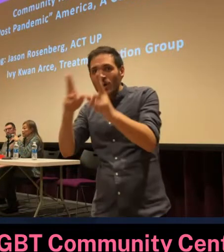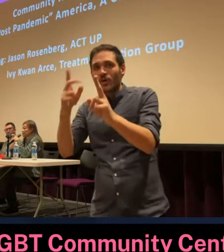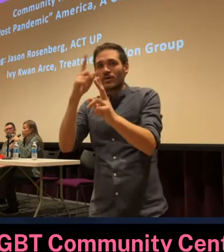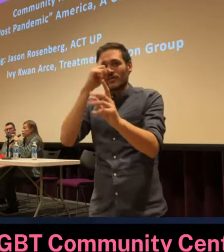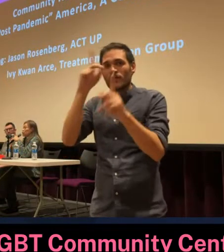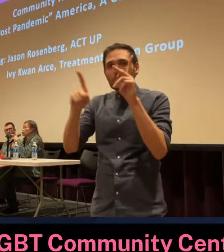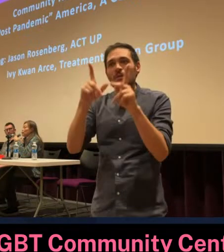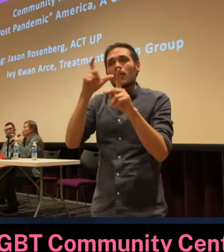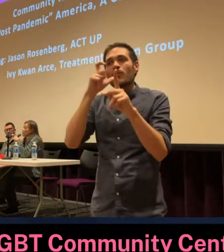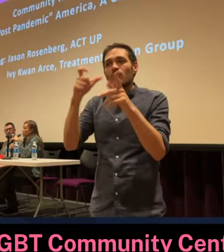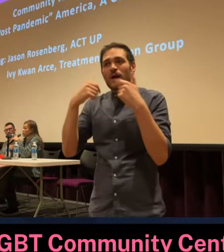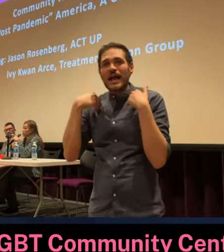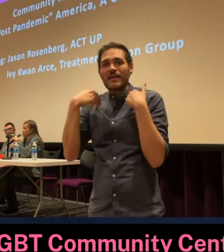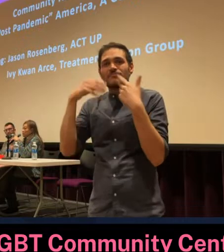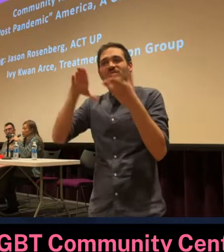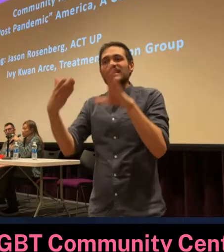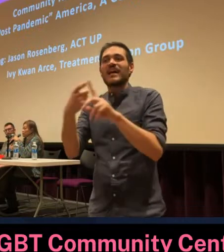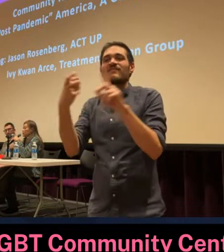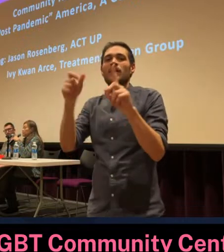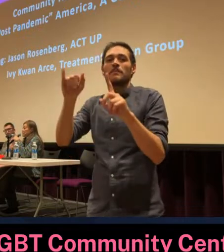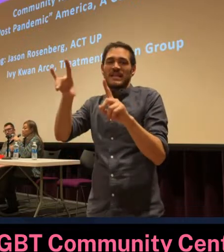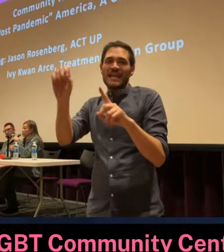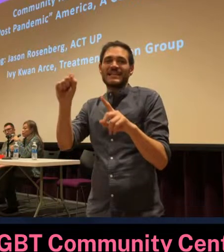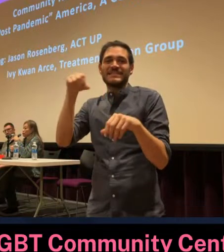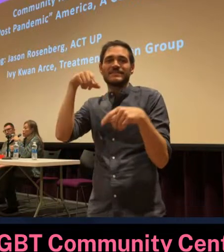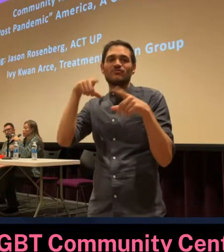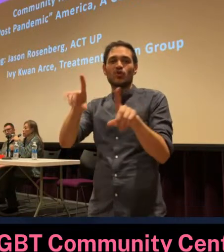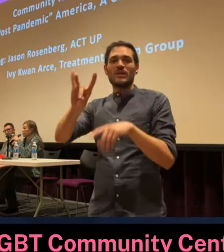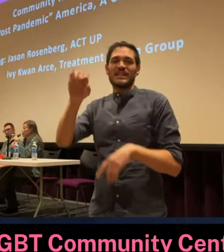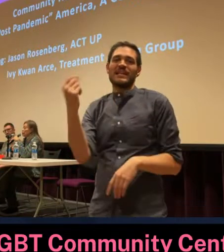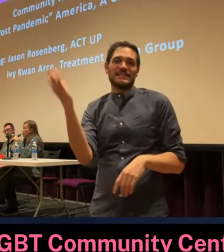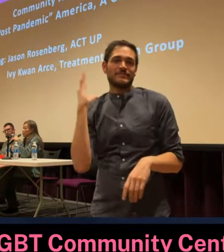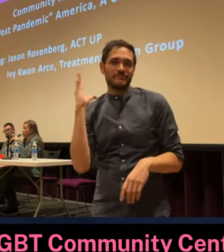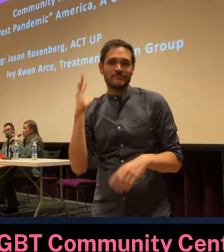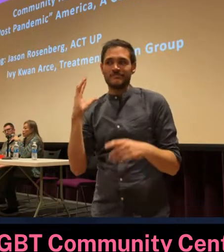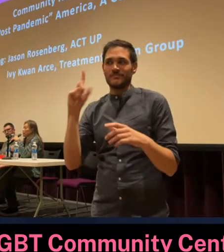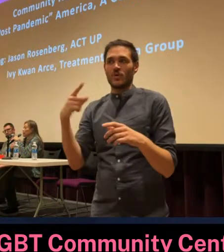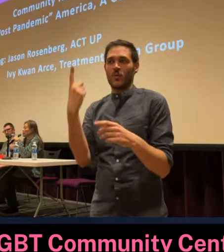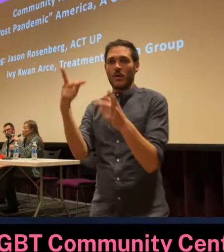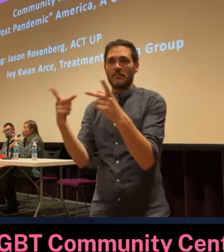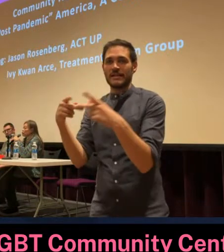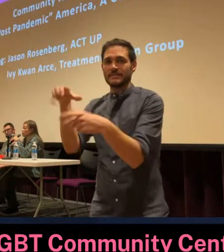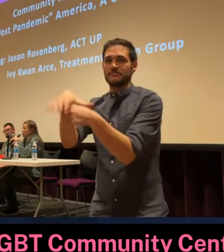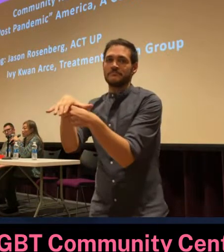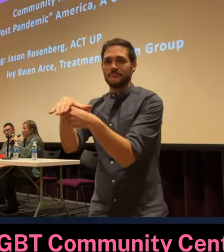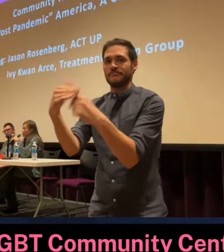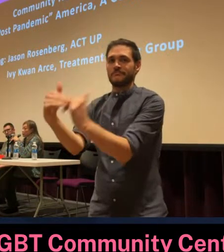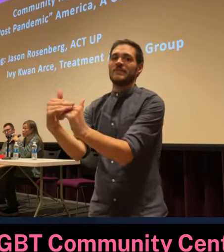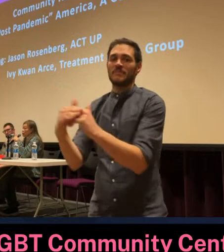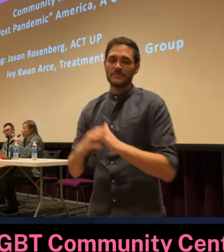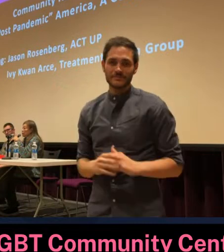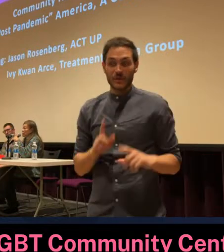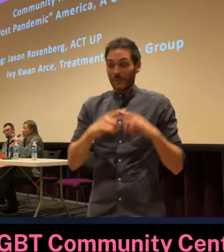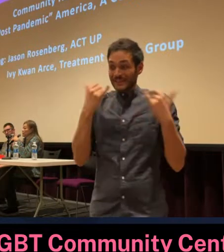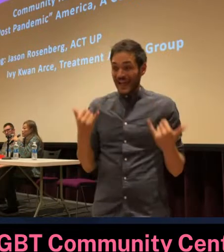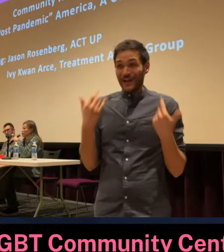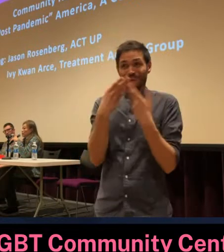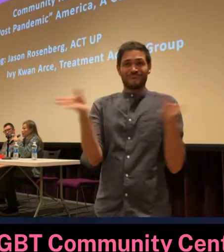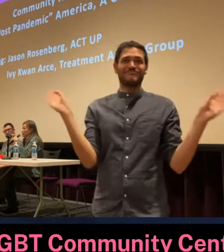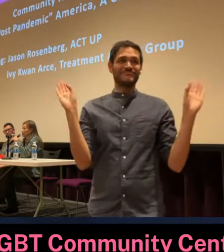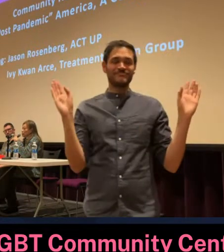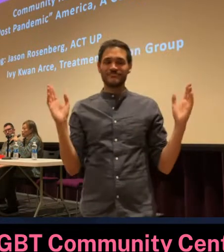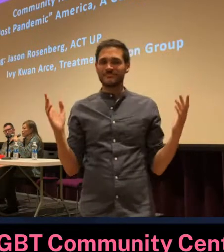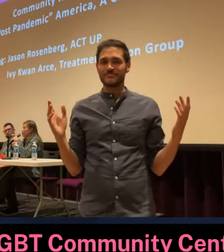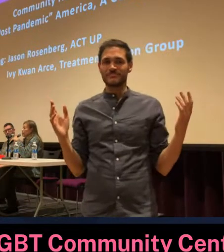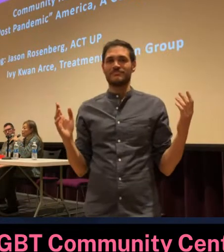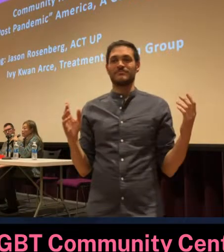in the 80s. So we're re-engaging that history because that's important, that connection. And now we also have, that relay is not my